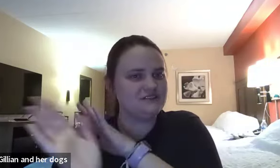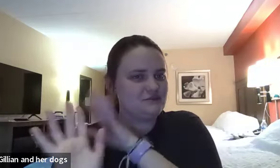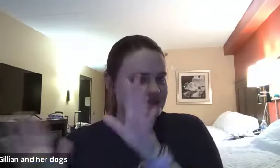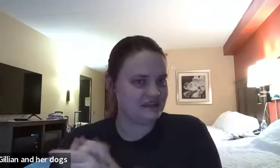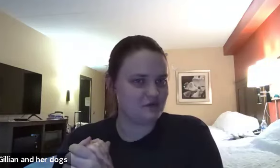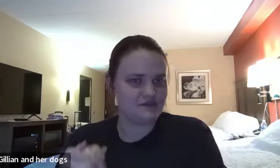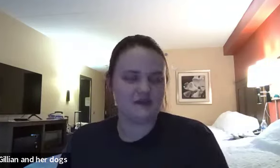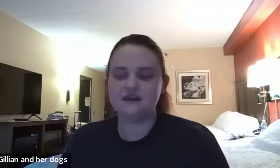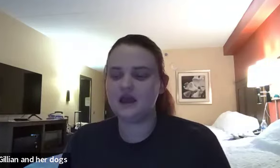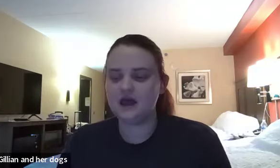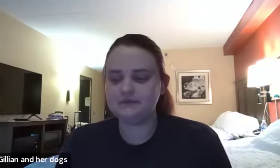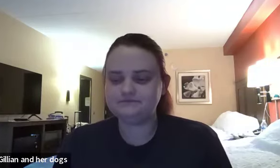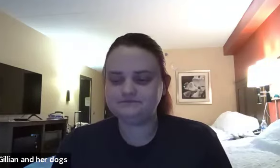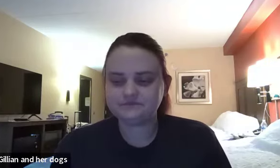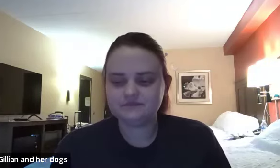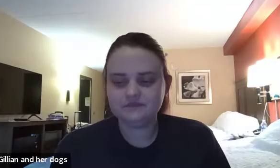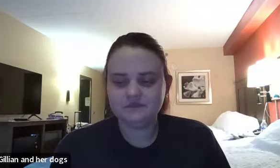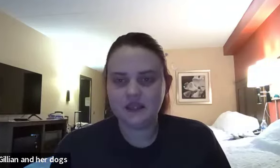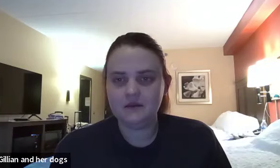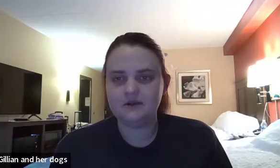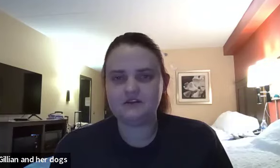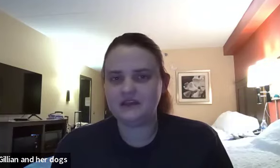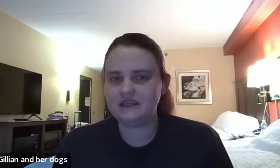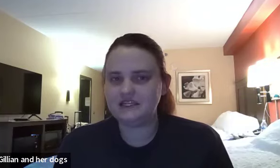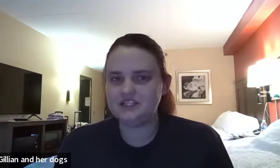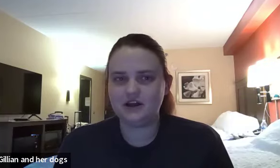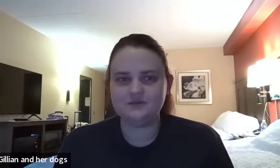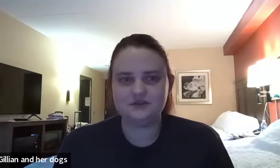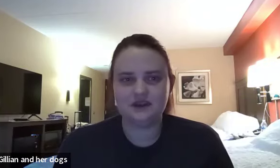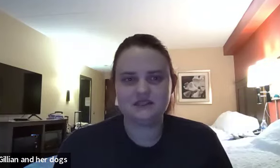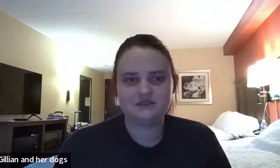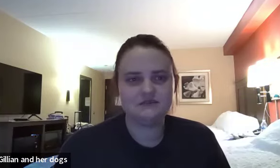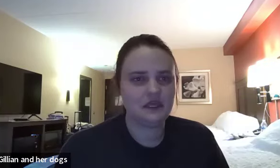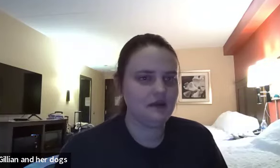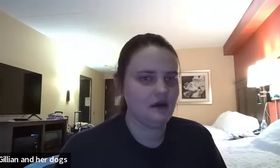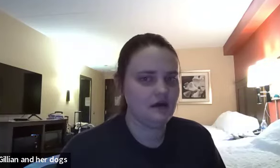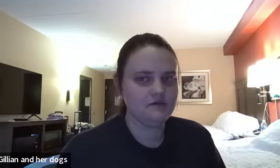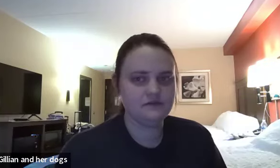is always a safe one for that. But are there any jobs you guys can think of?